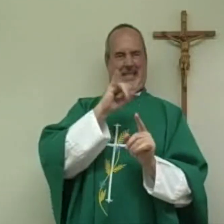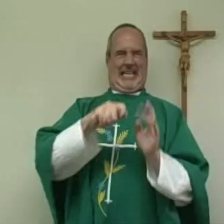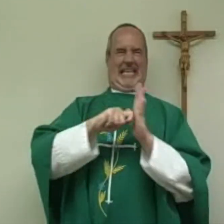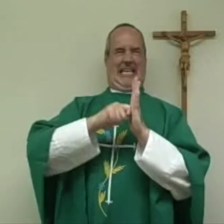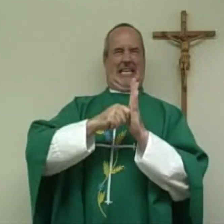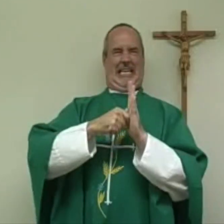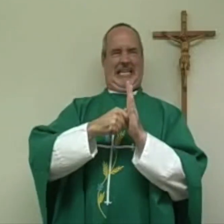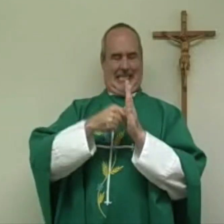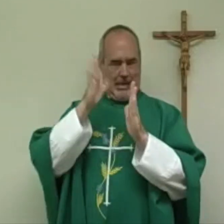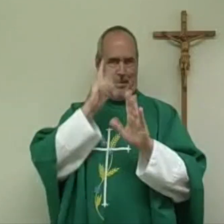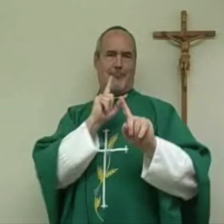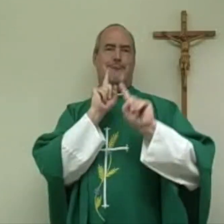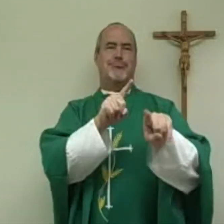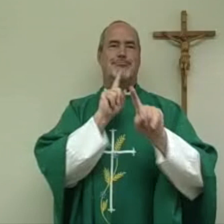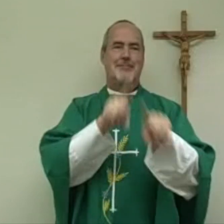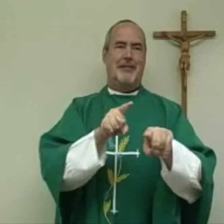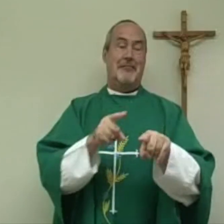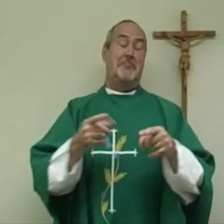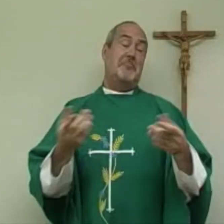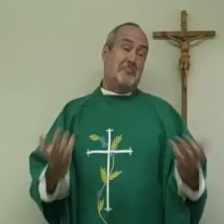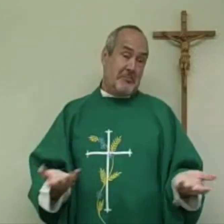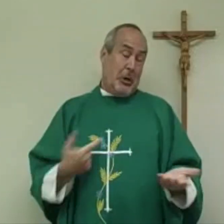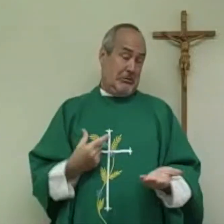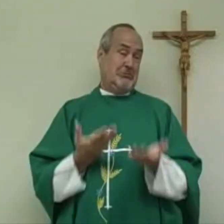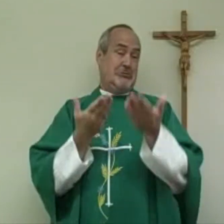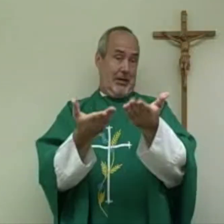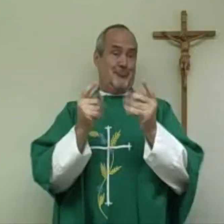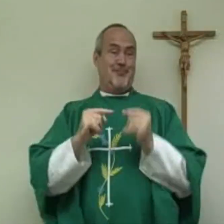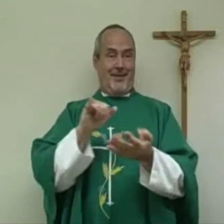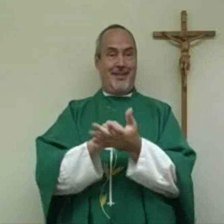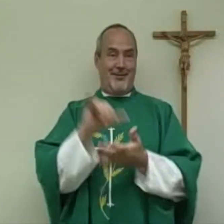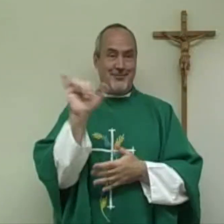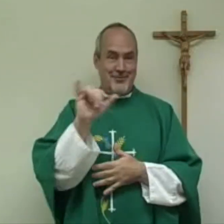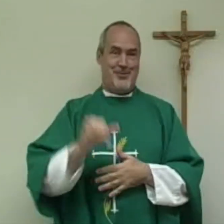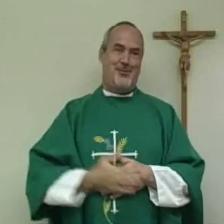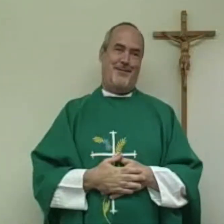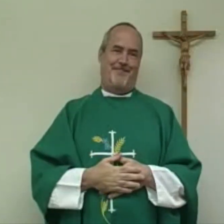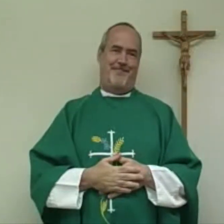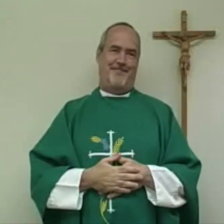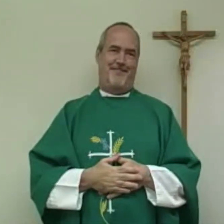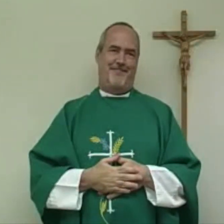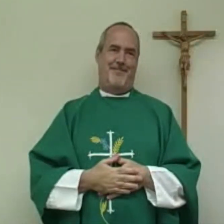So Father Solanus Casey says that's the key, and that's the answer. So we need to try